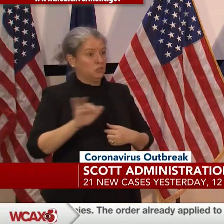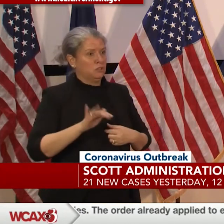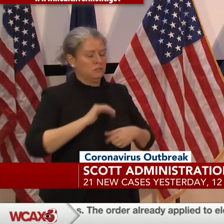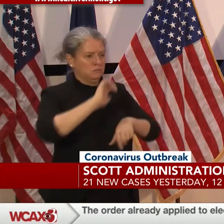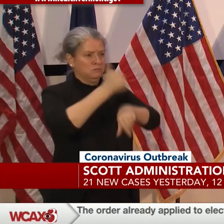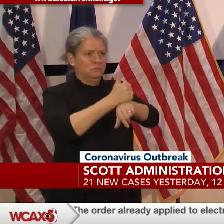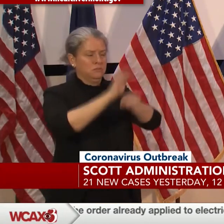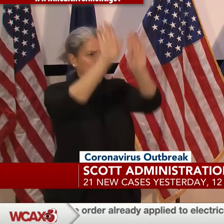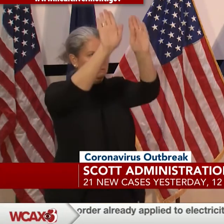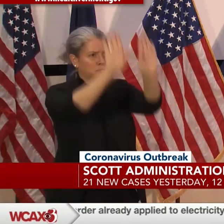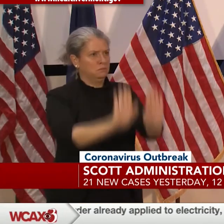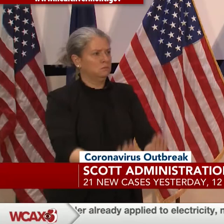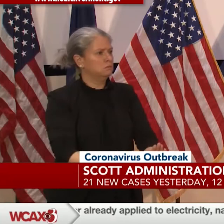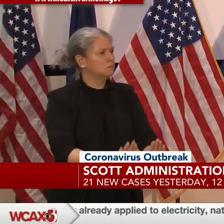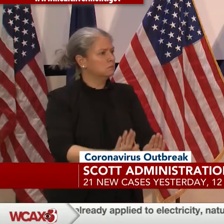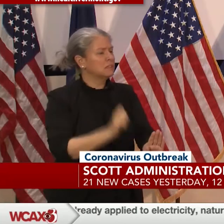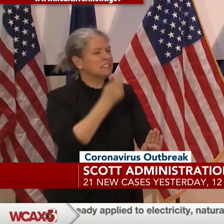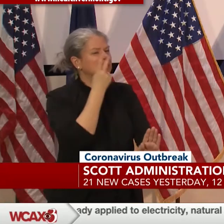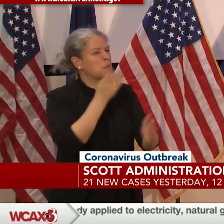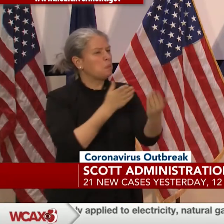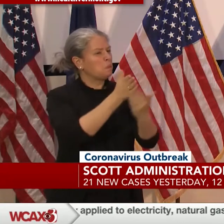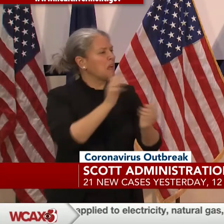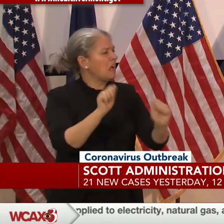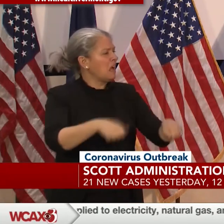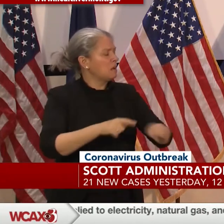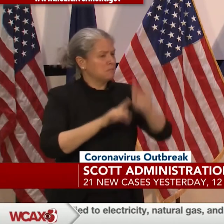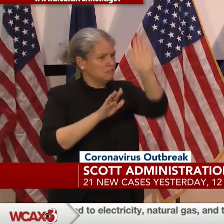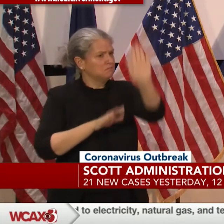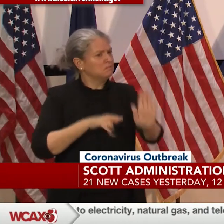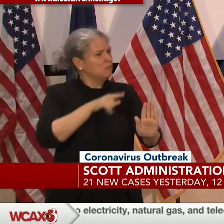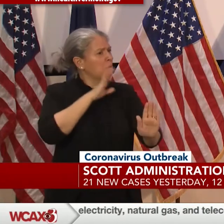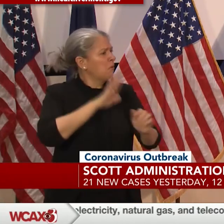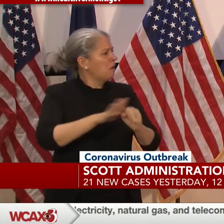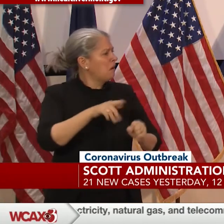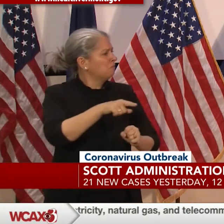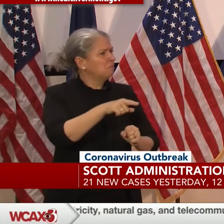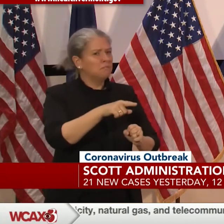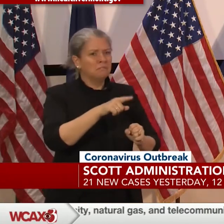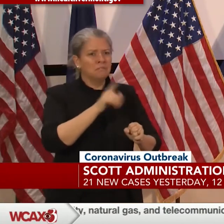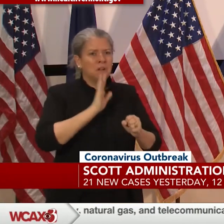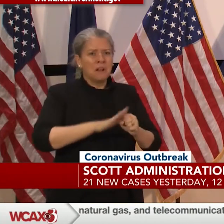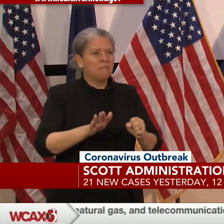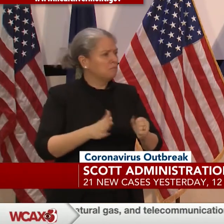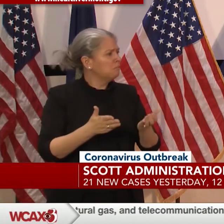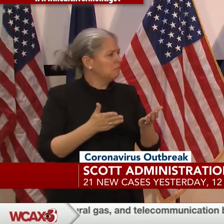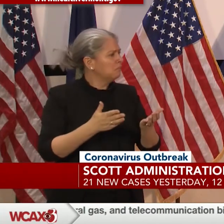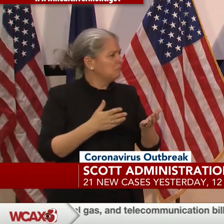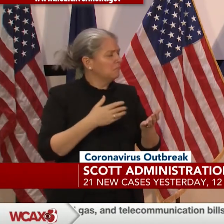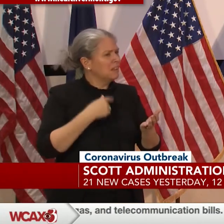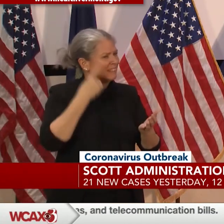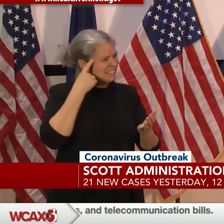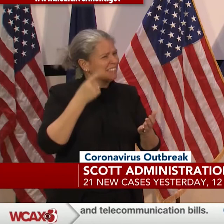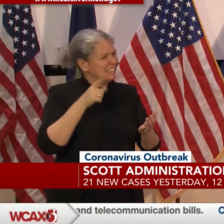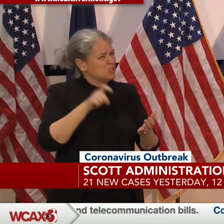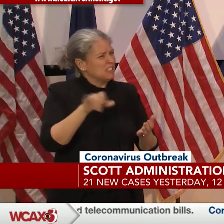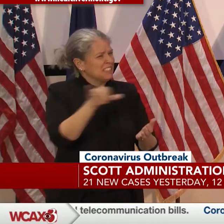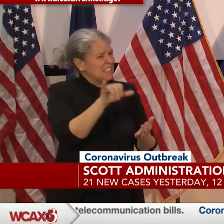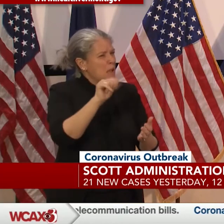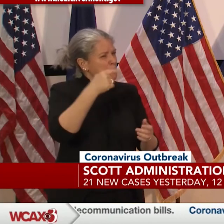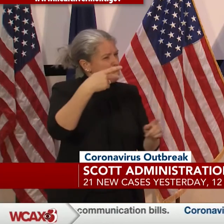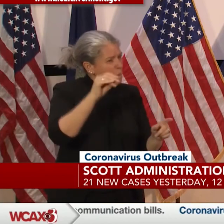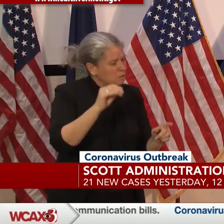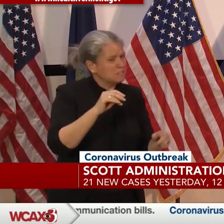makeshift Lexan-type shields that will do the job. And I think that that's what they should do. And I believe the